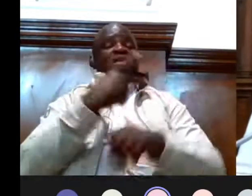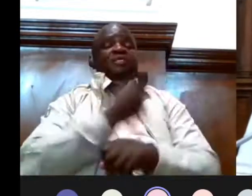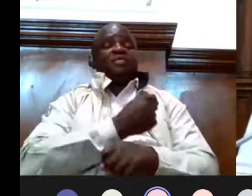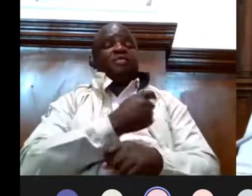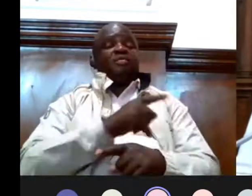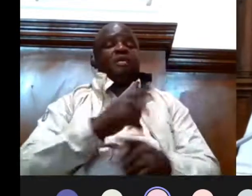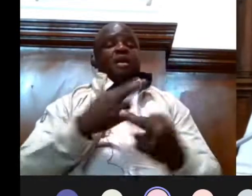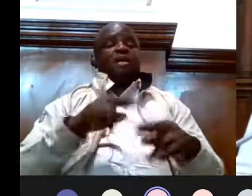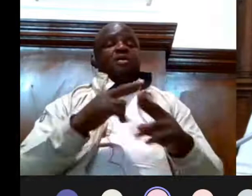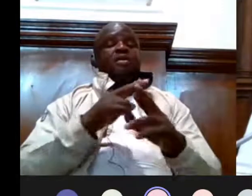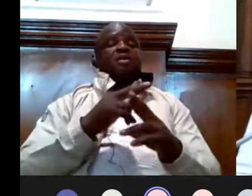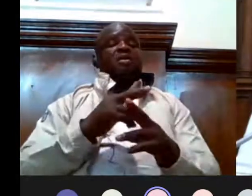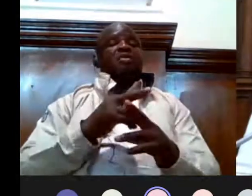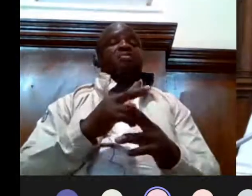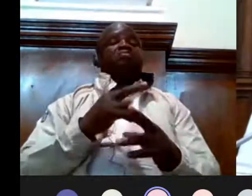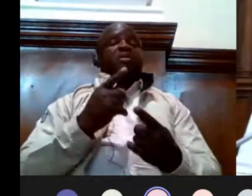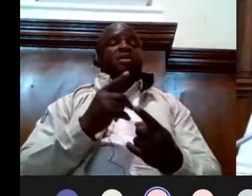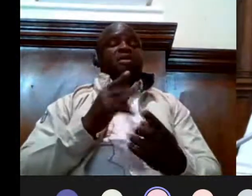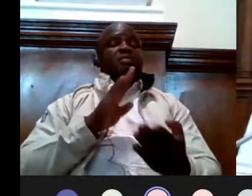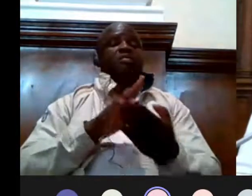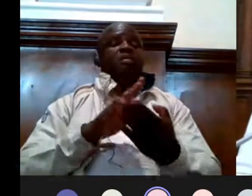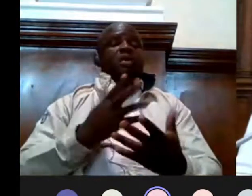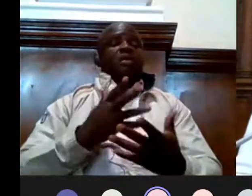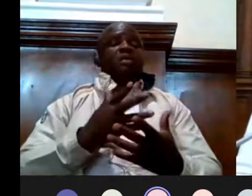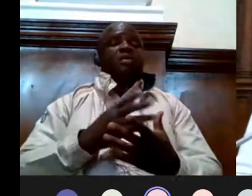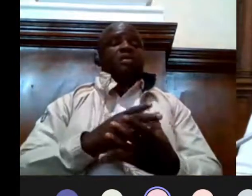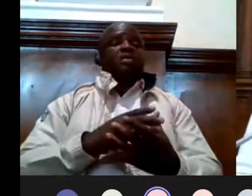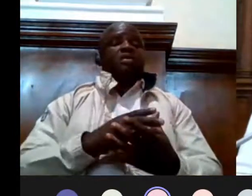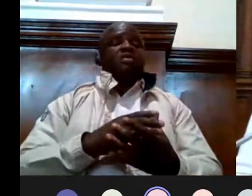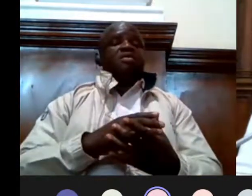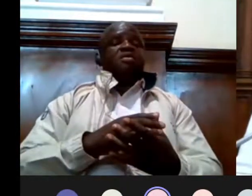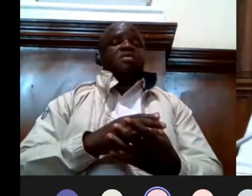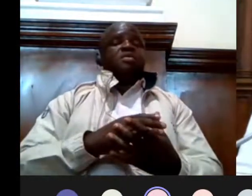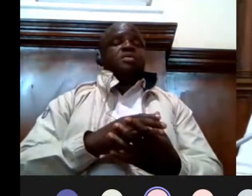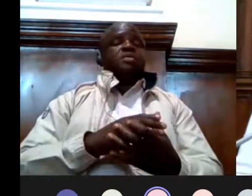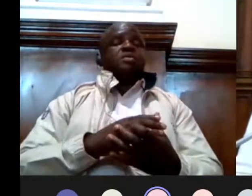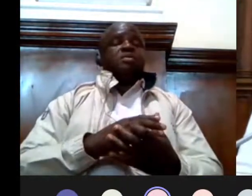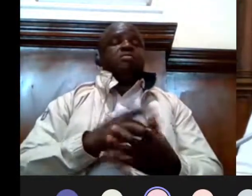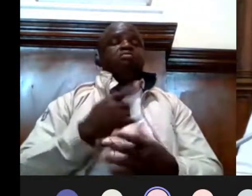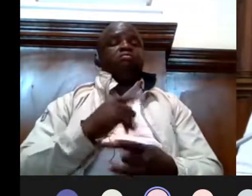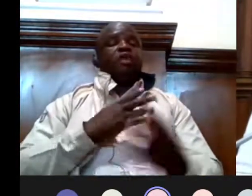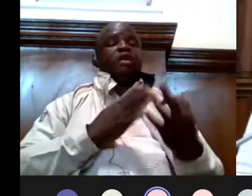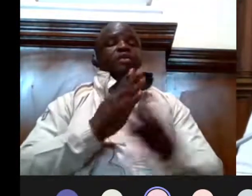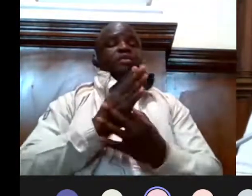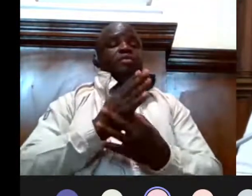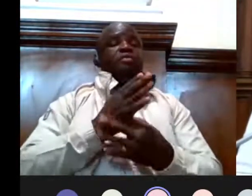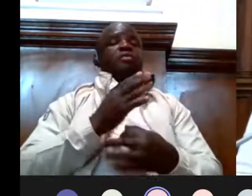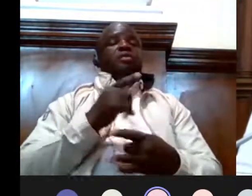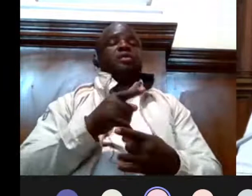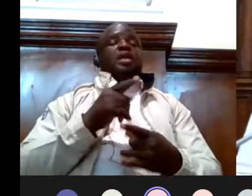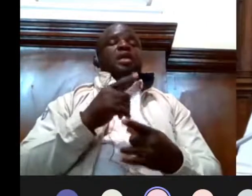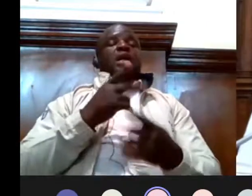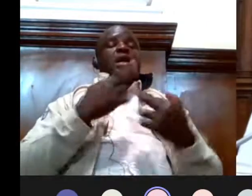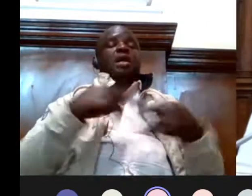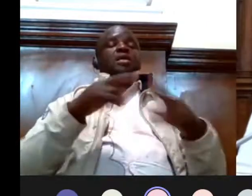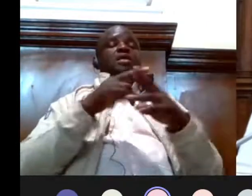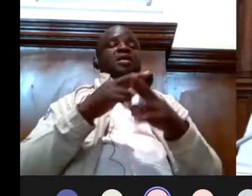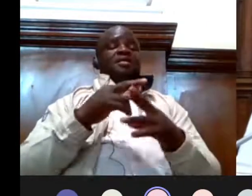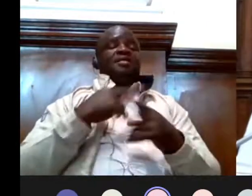nationalism, though our international solidarity work. Though